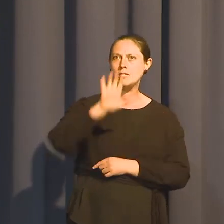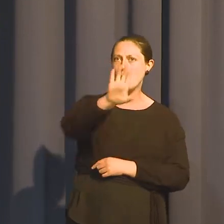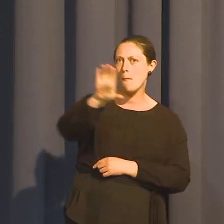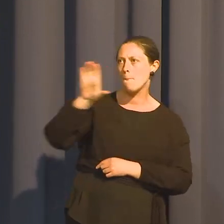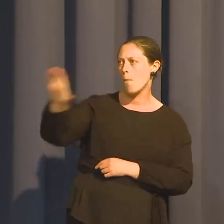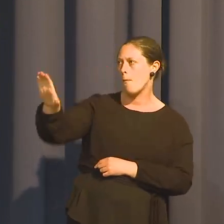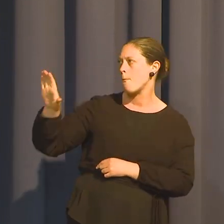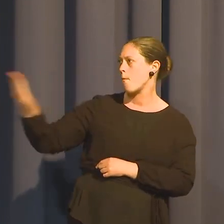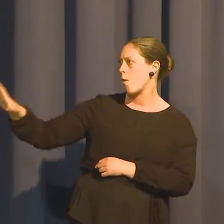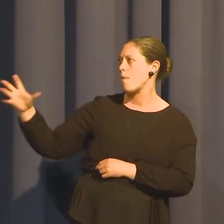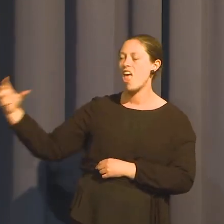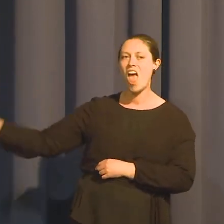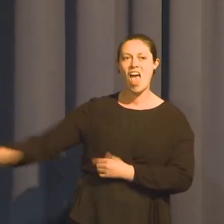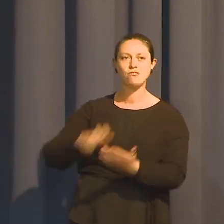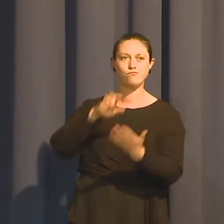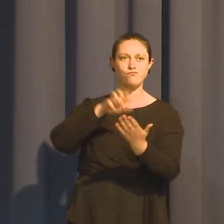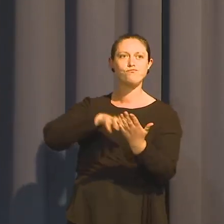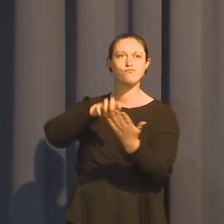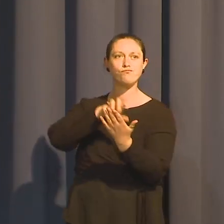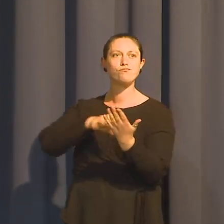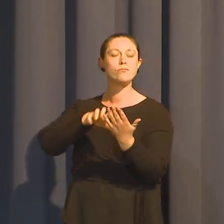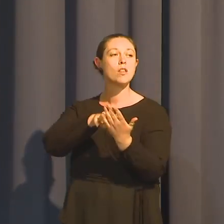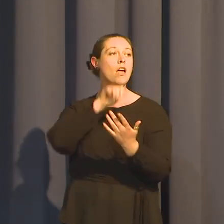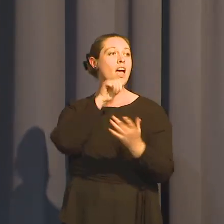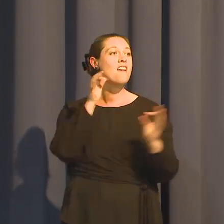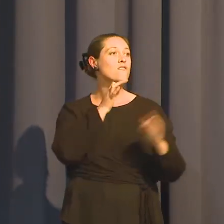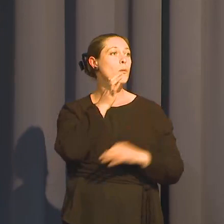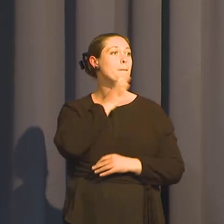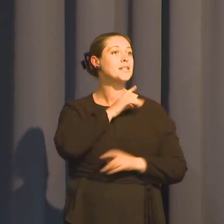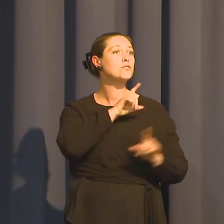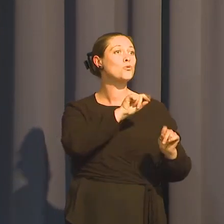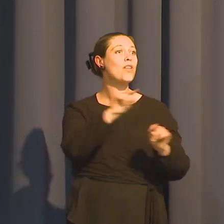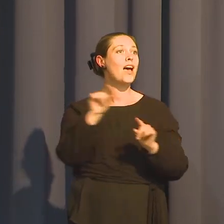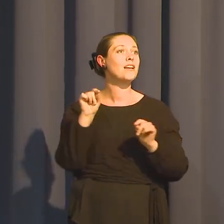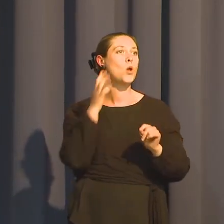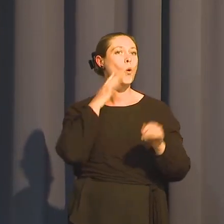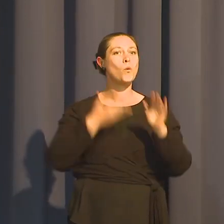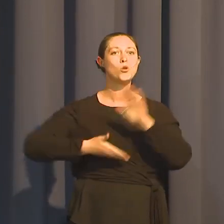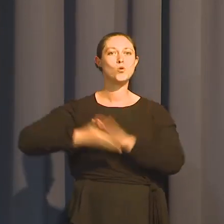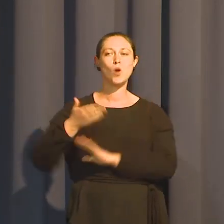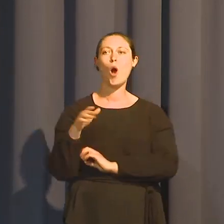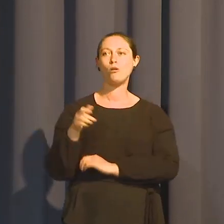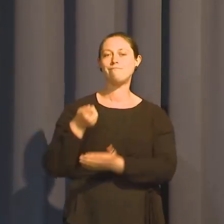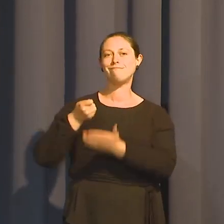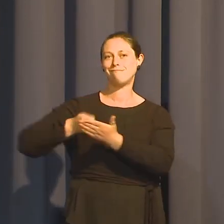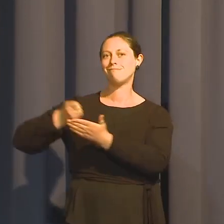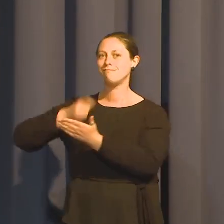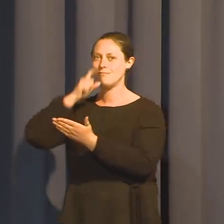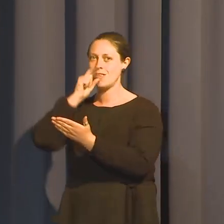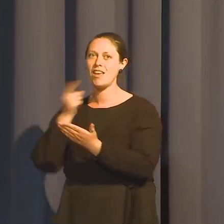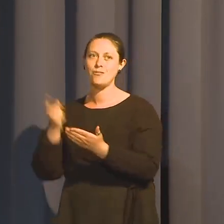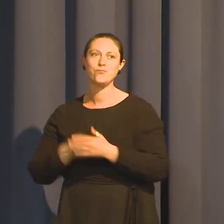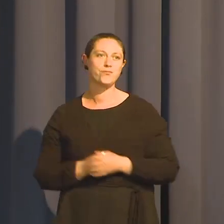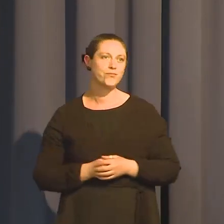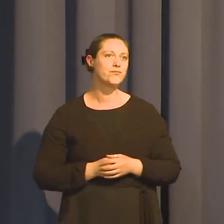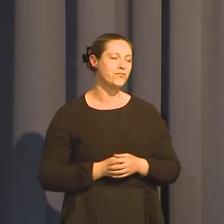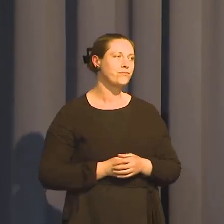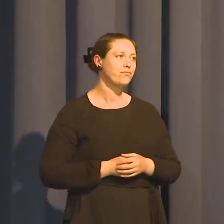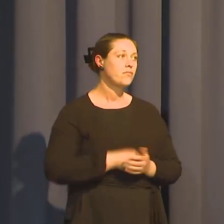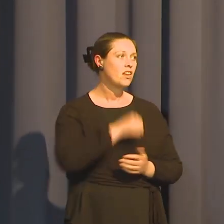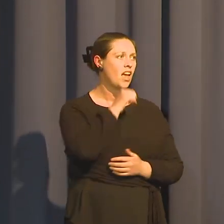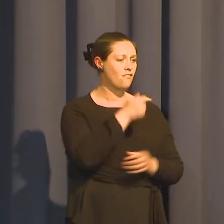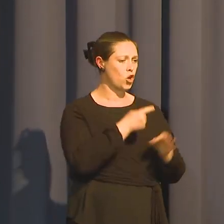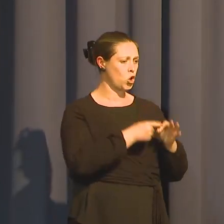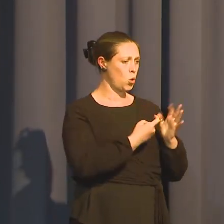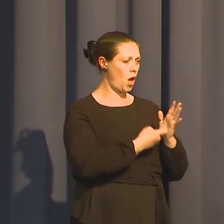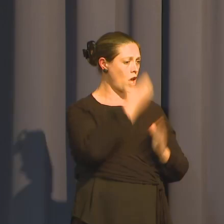building. And if you did not scan one on the way in, please do so as you leave. And just in case you don't know what QR